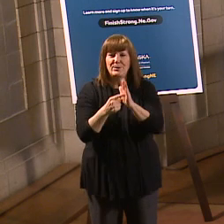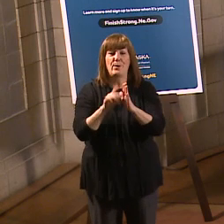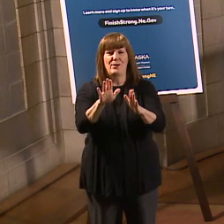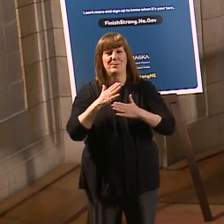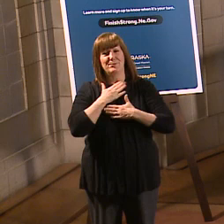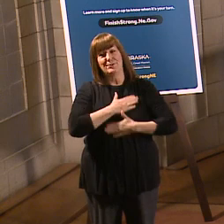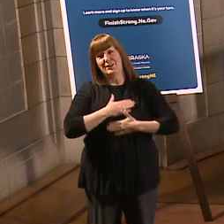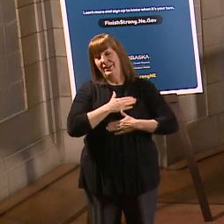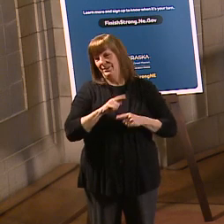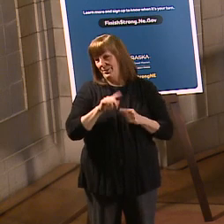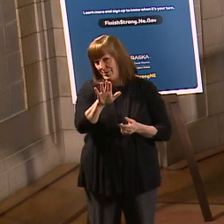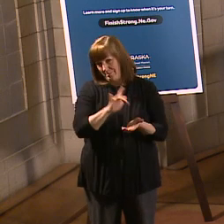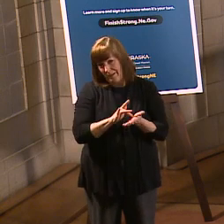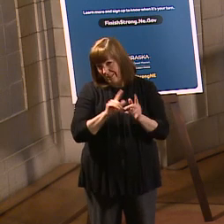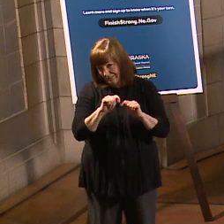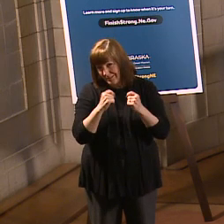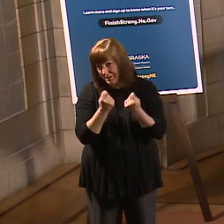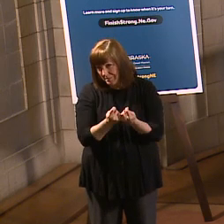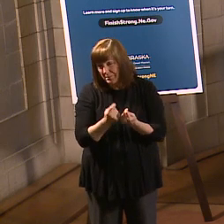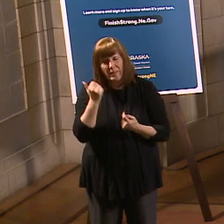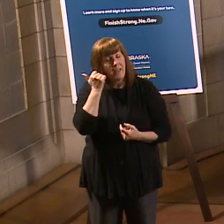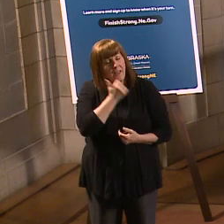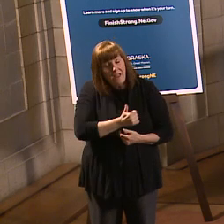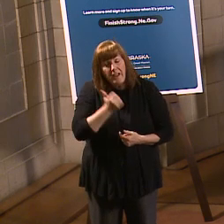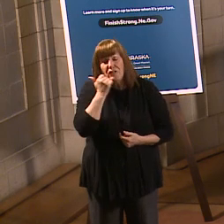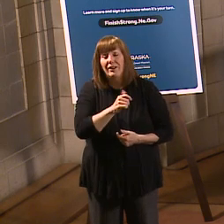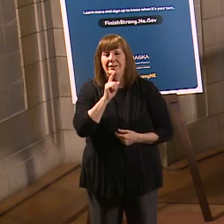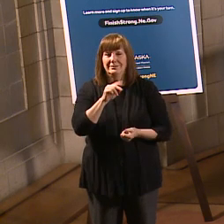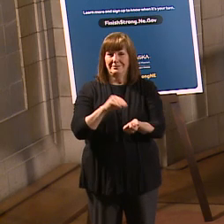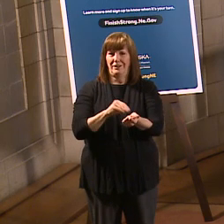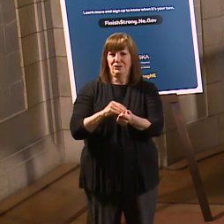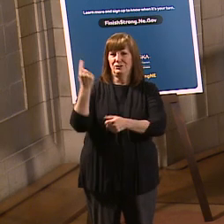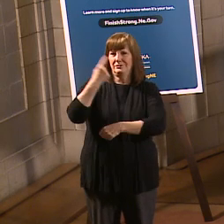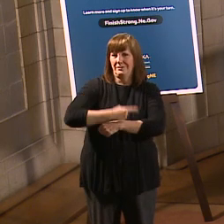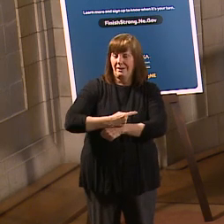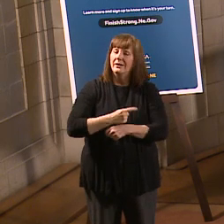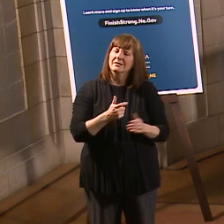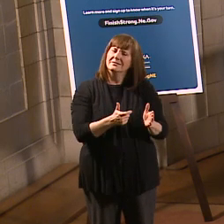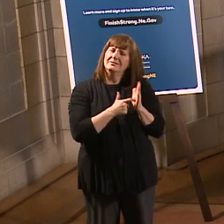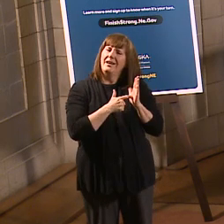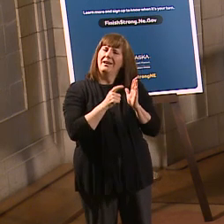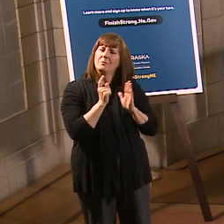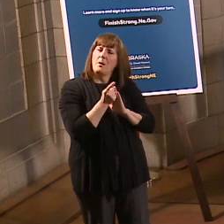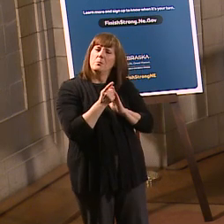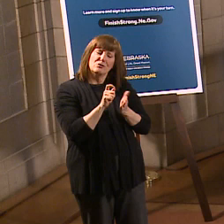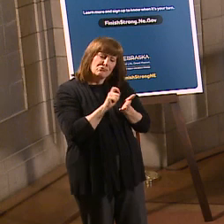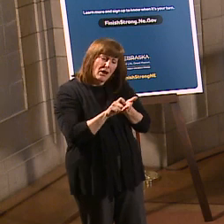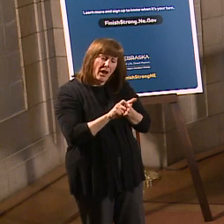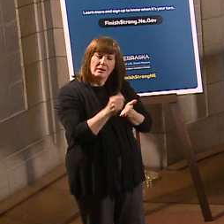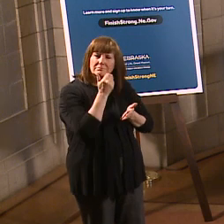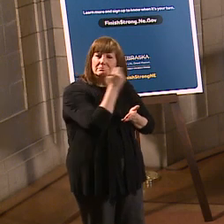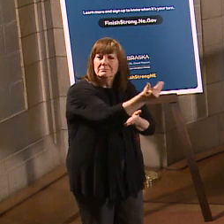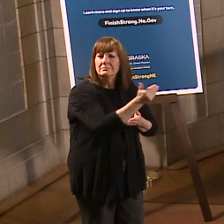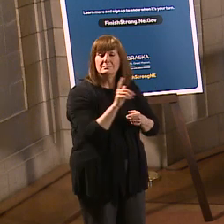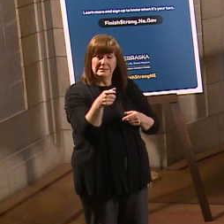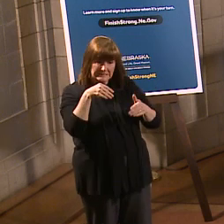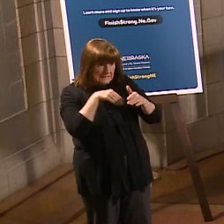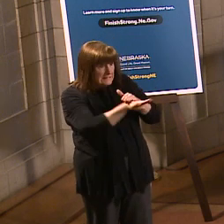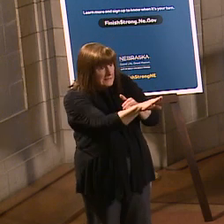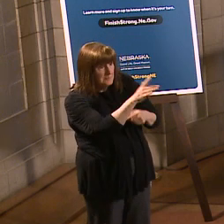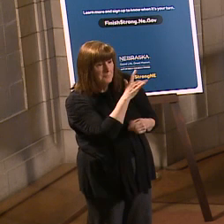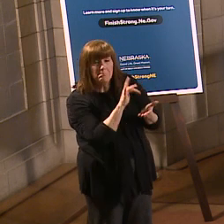appreciation to your medical teams. Every day can be Doctor's Day. Take a moment to write a card or the next time you run a medical